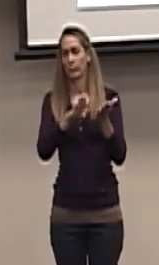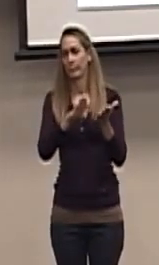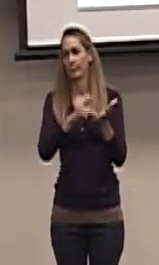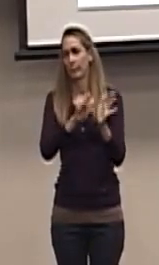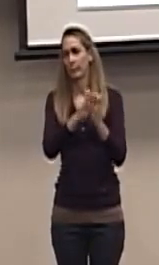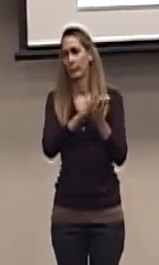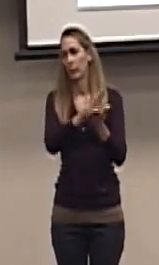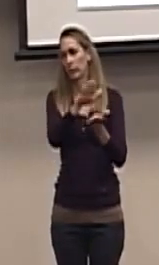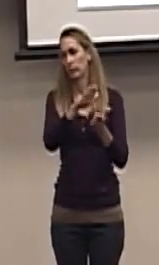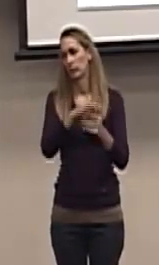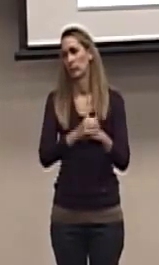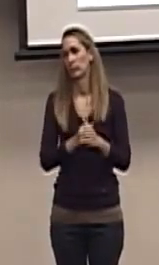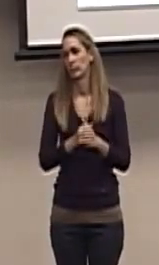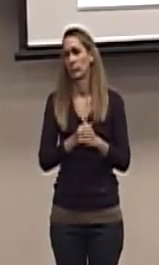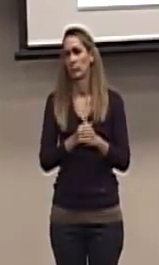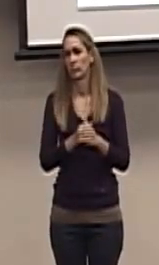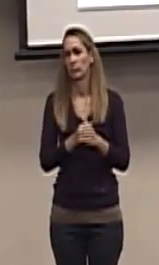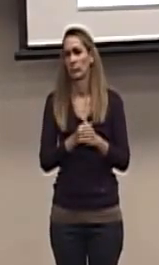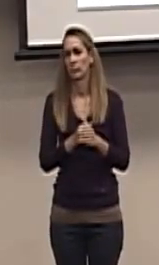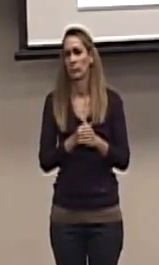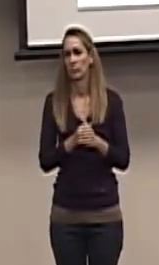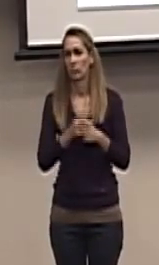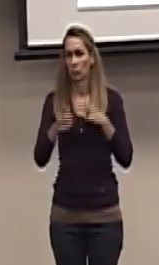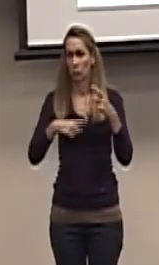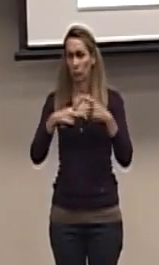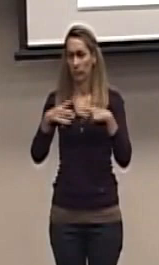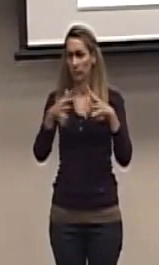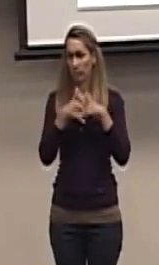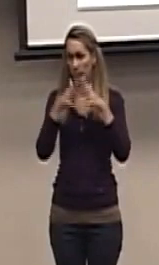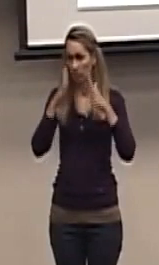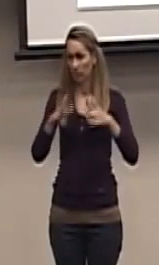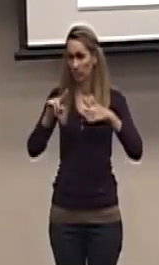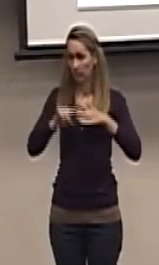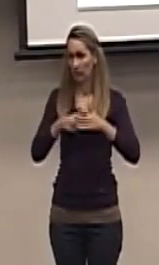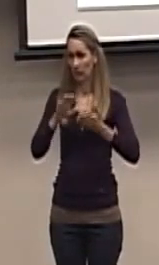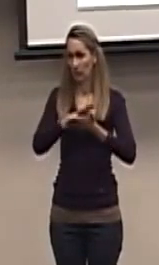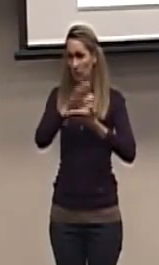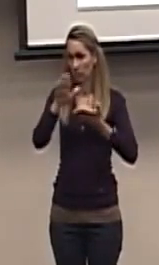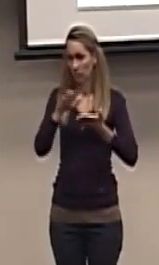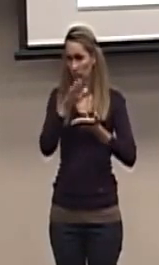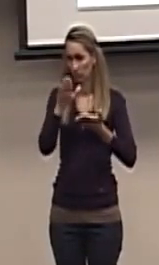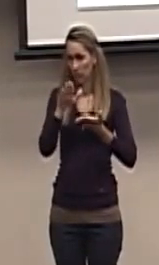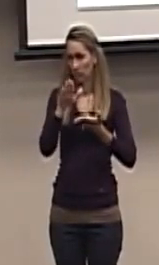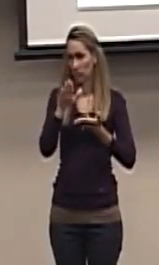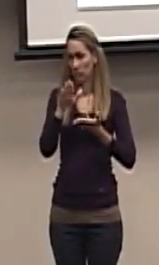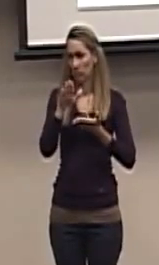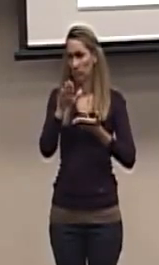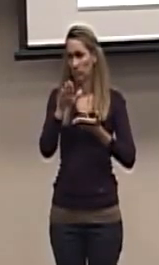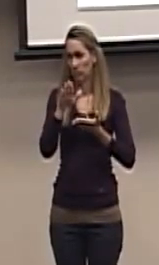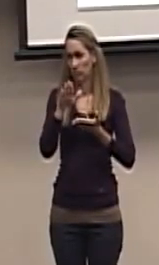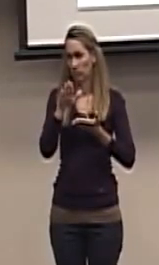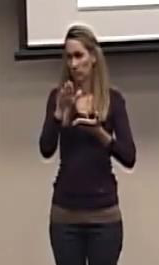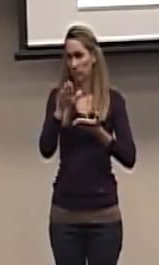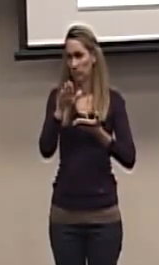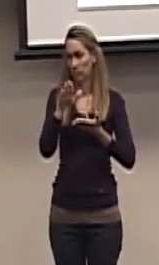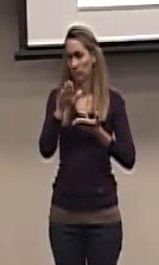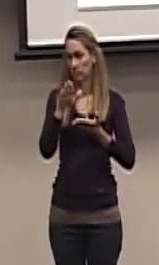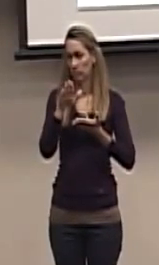Americans started the college, they constructed it for Churches of Christ in Ghana, but until